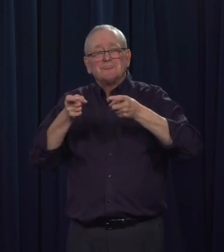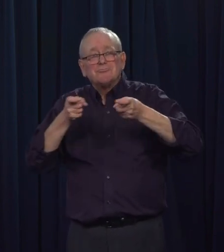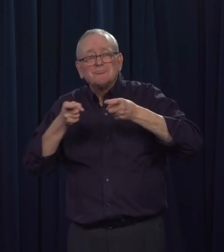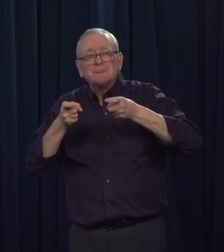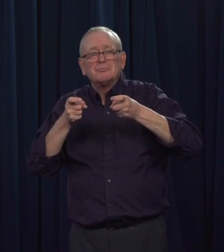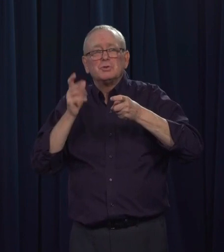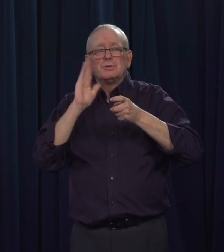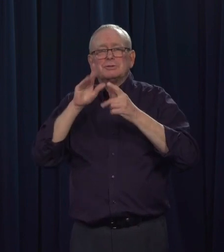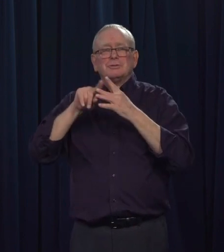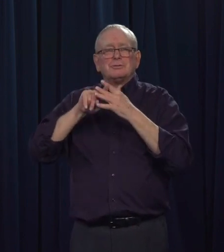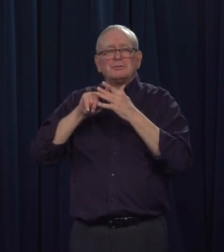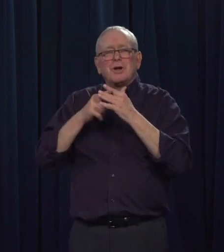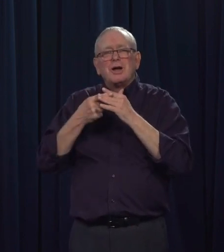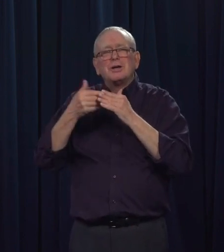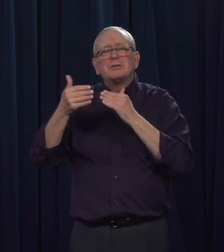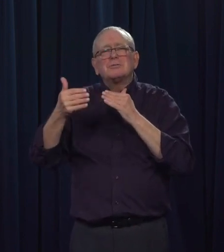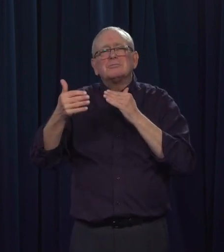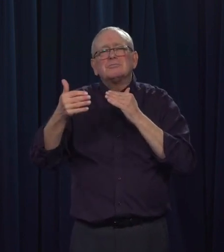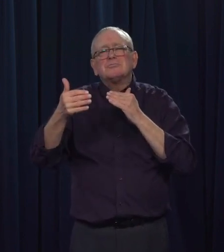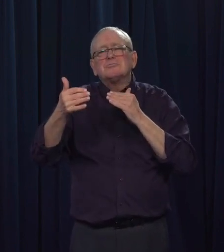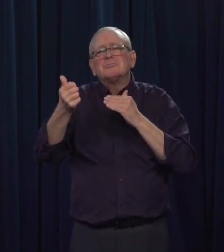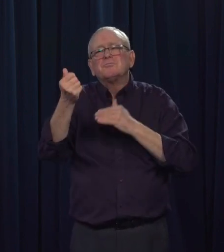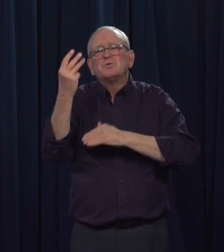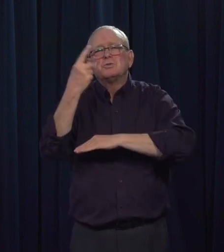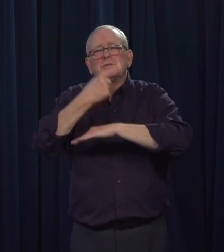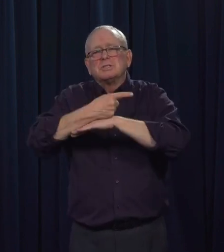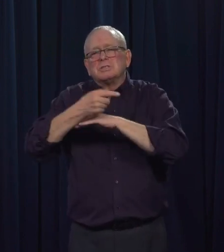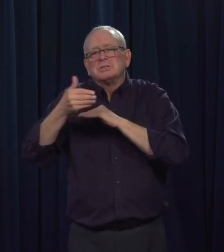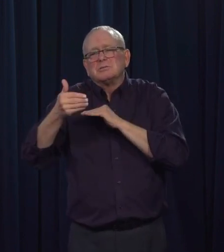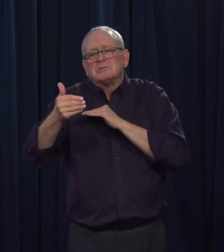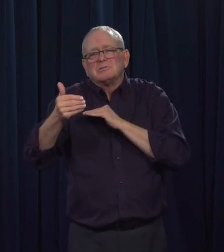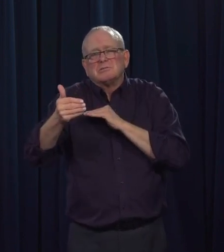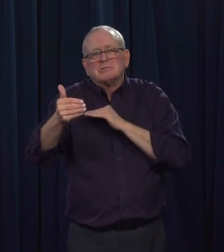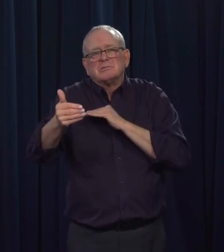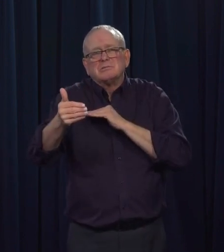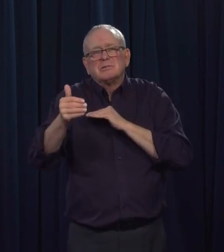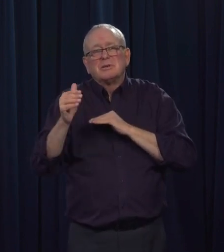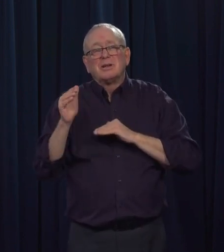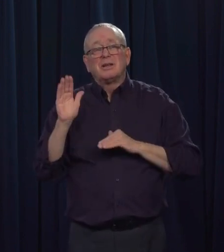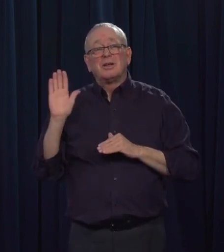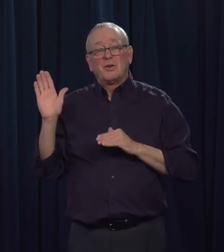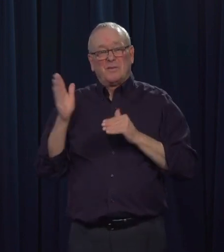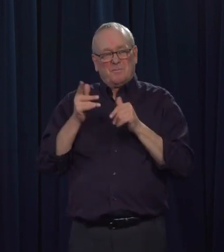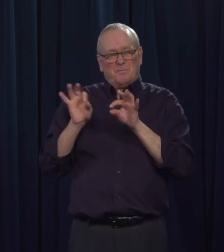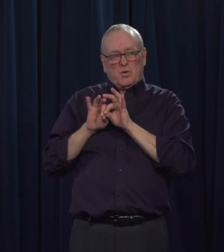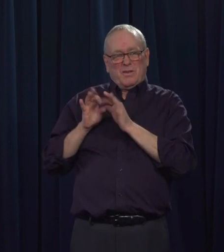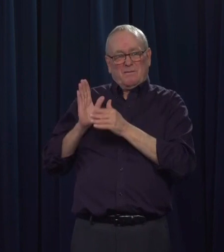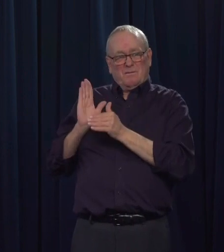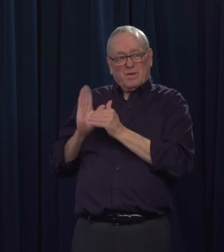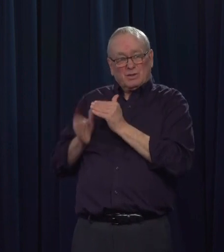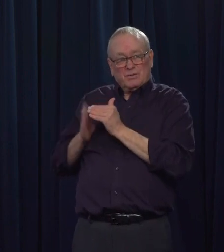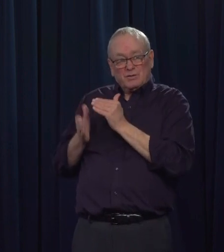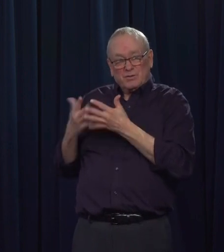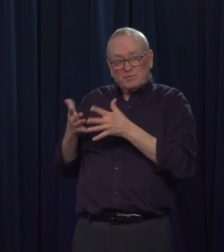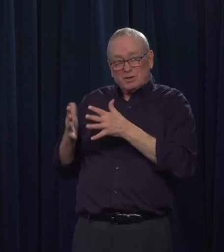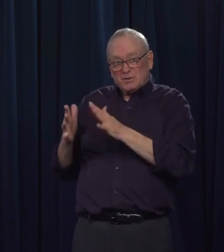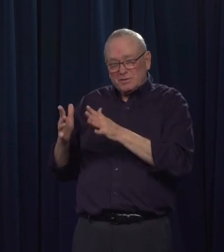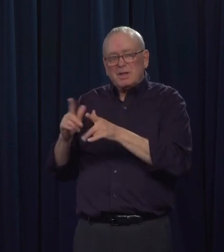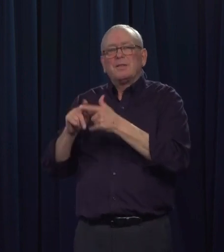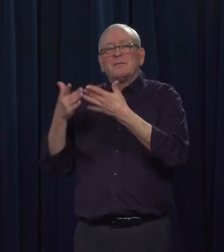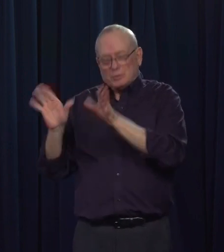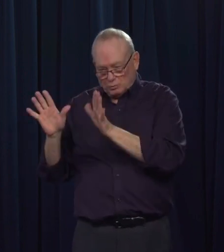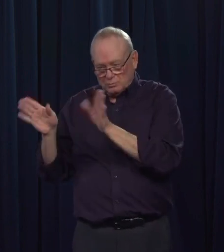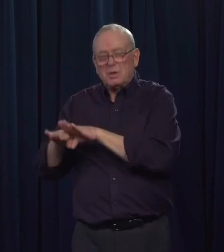need to be processed through the lab. So we need to make sure that we get all of those worked through, and then we can move into this new phase.